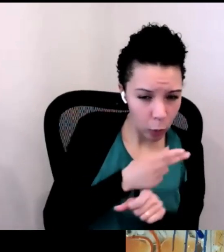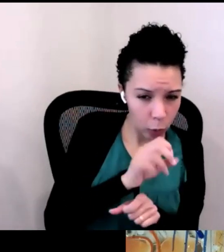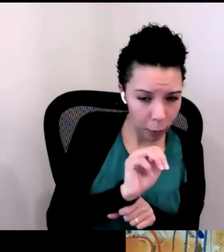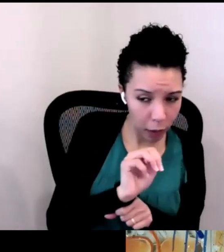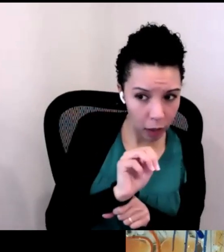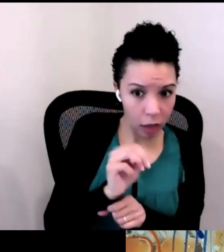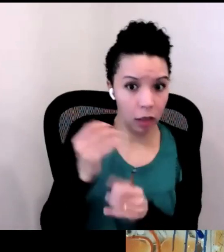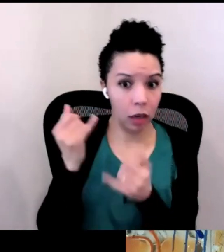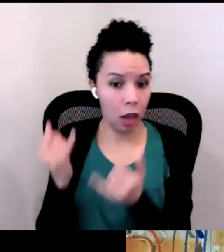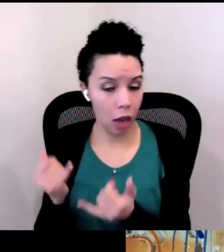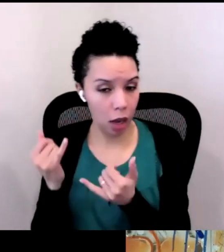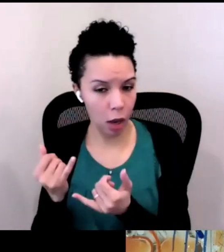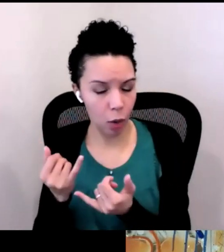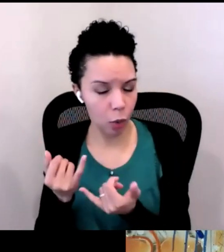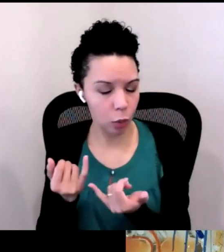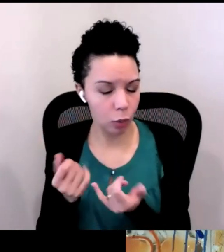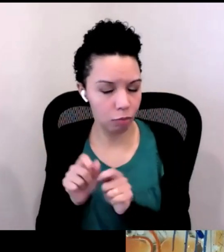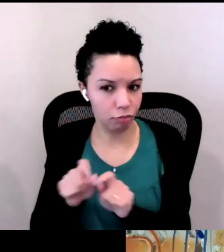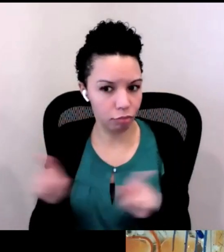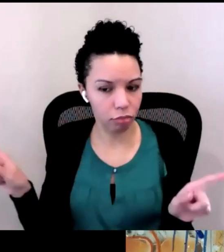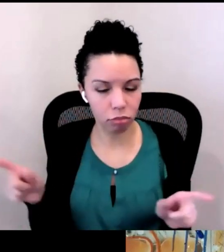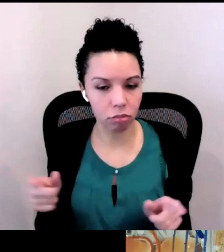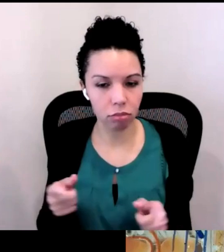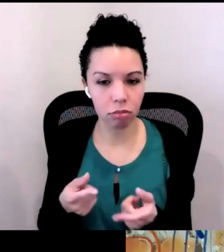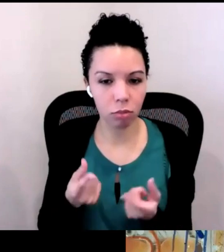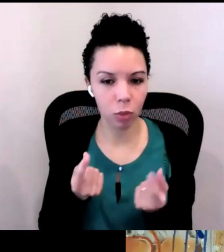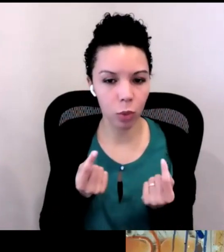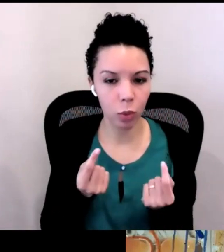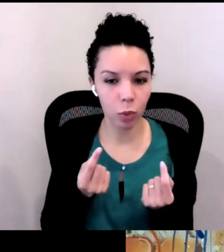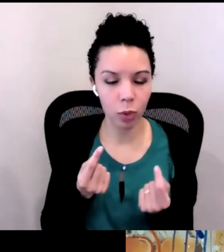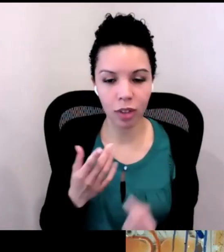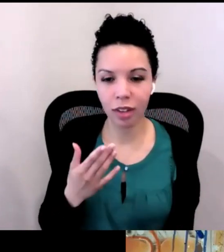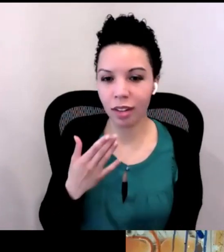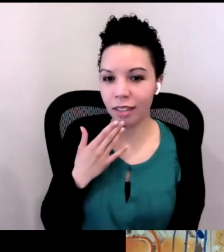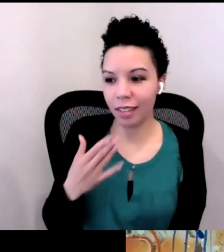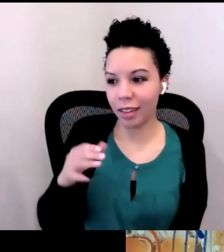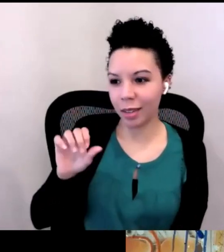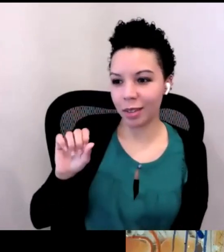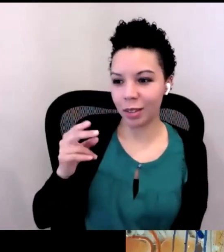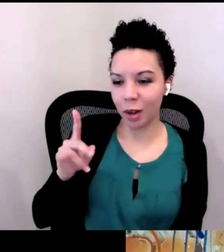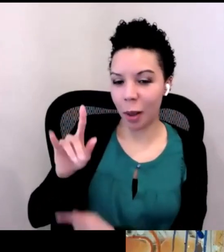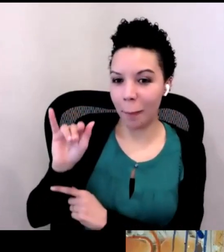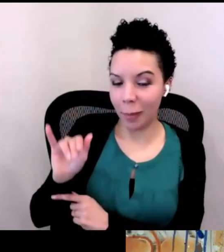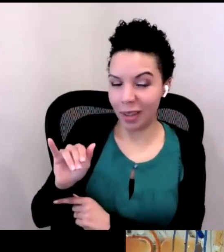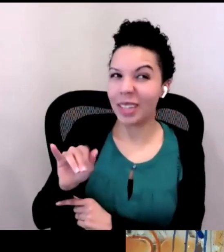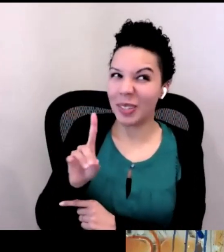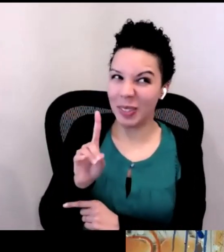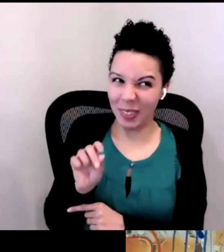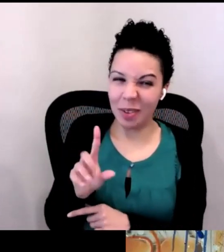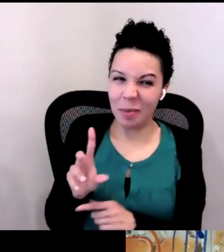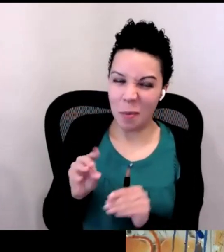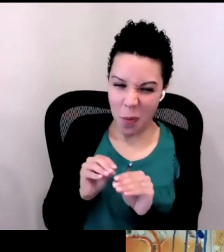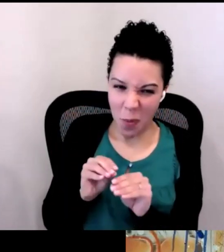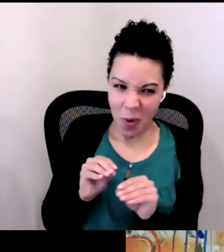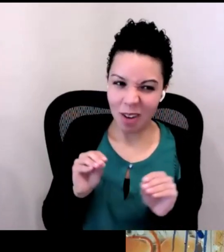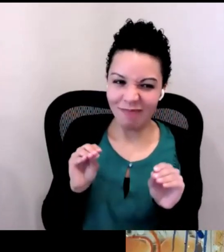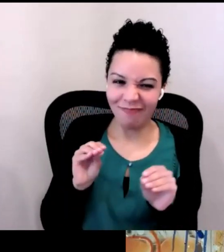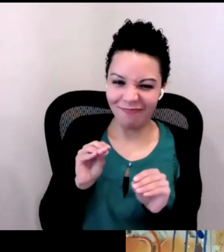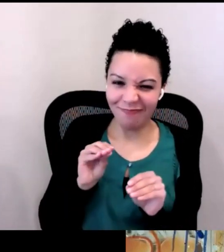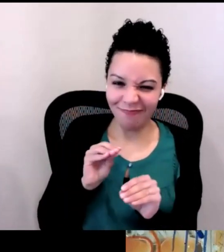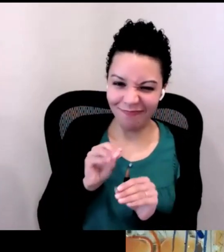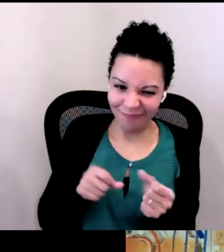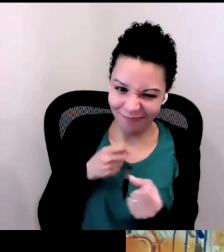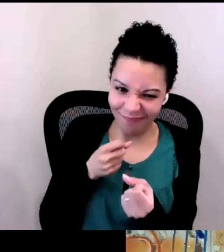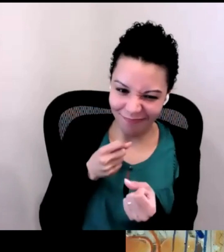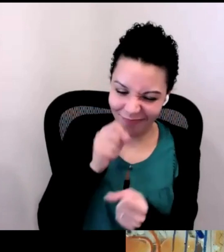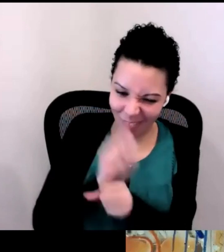do you spread your own word? Thanks, Shelby. I do need to put more effort into our own business. Okay.